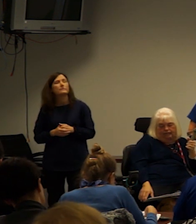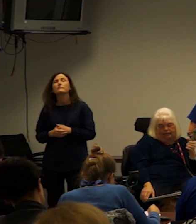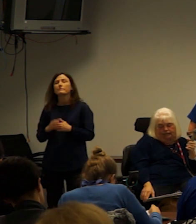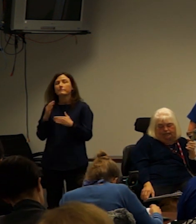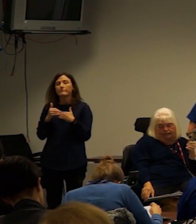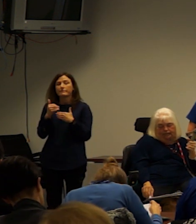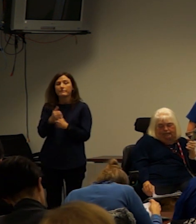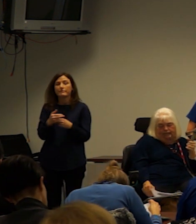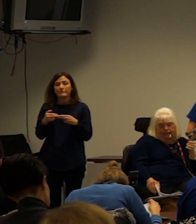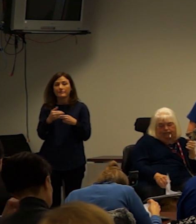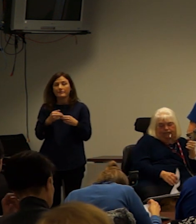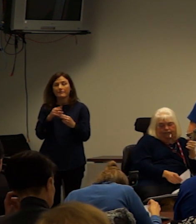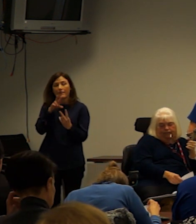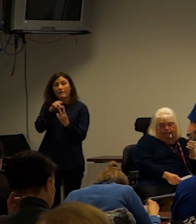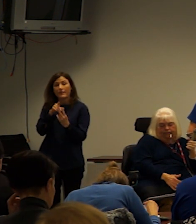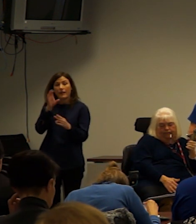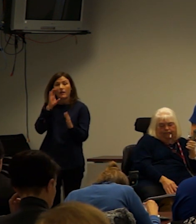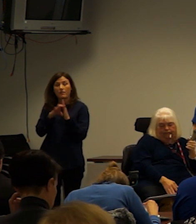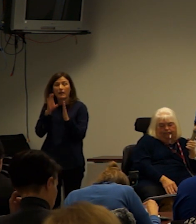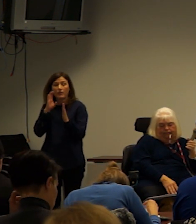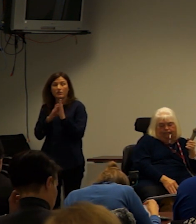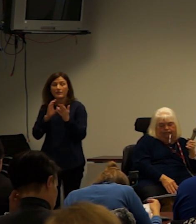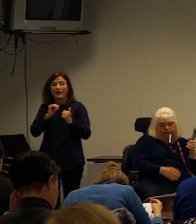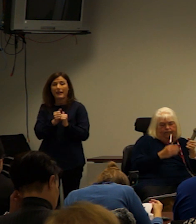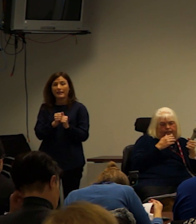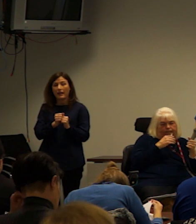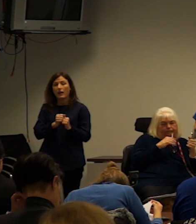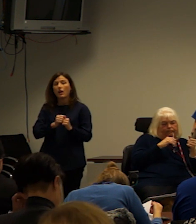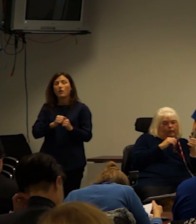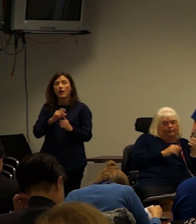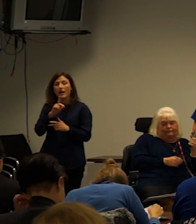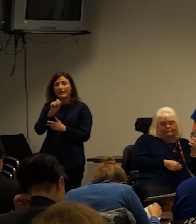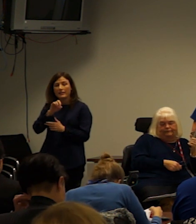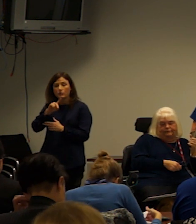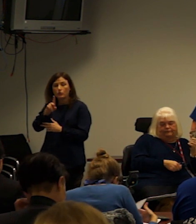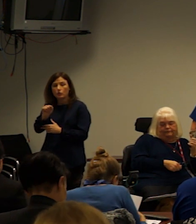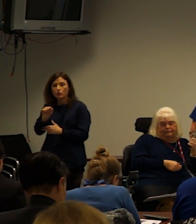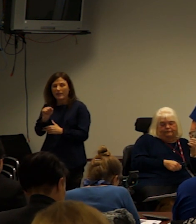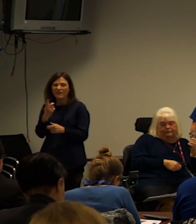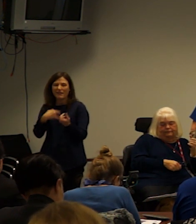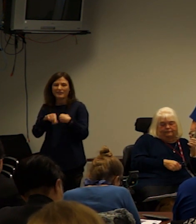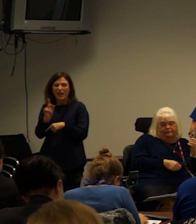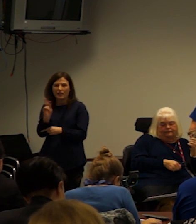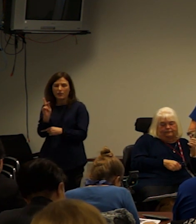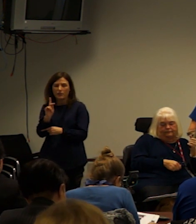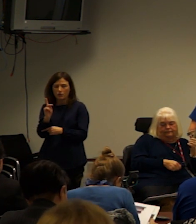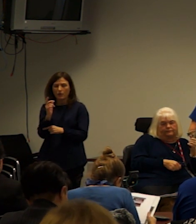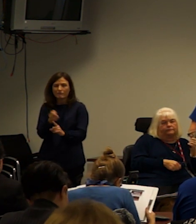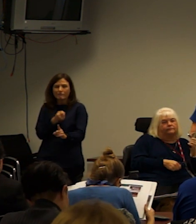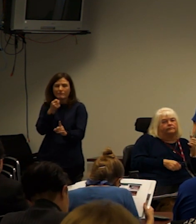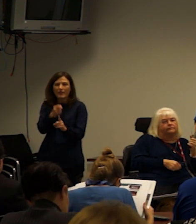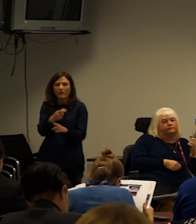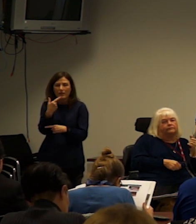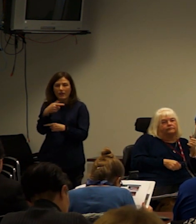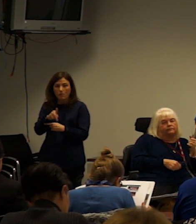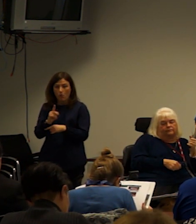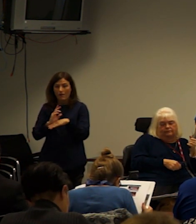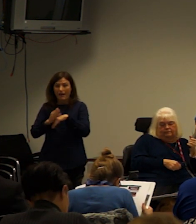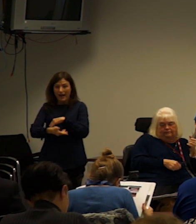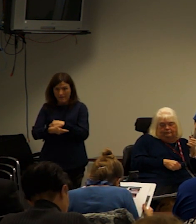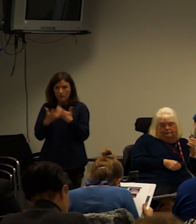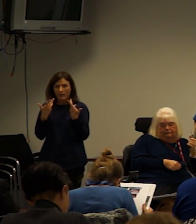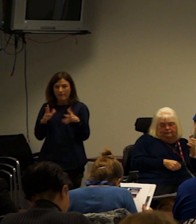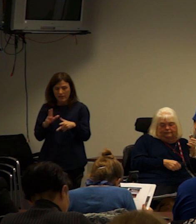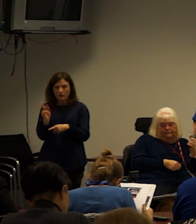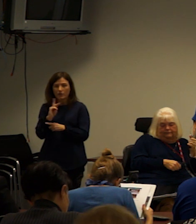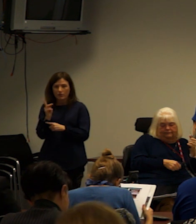This next slide is a couple of pictures of how Katrina affected Gulfport after Hurricane Katrina hit.